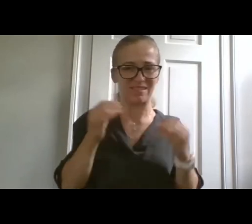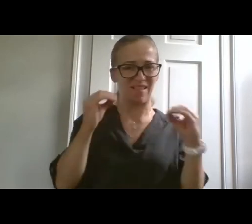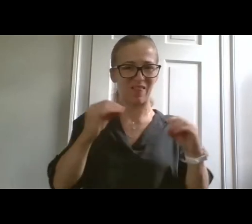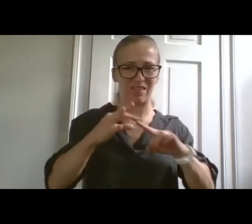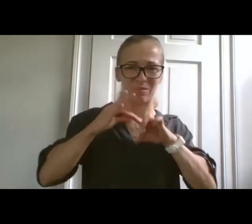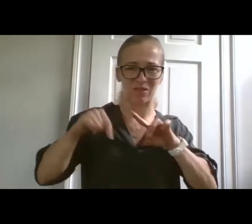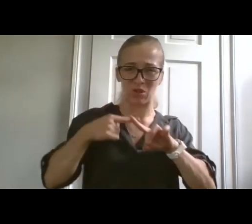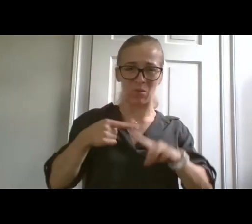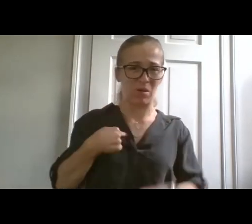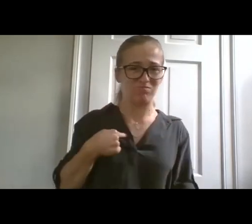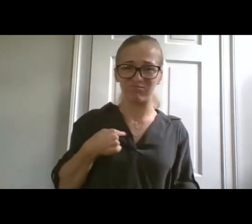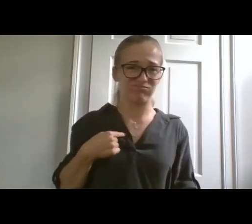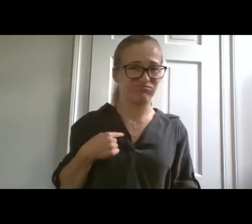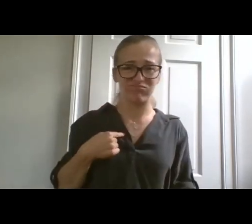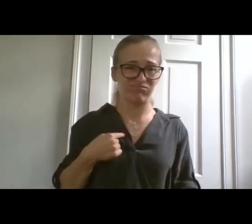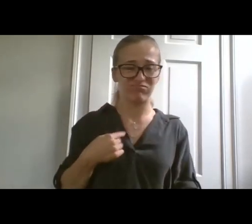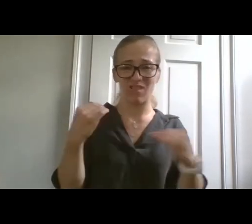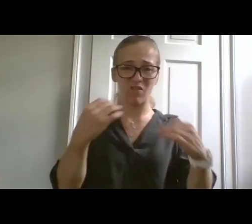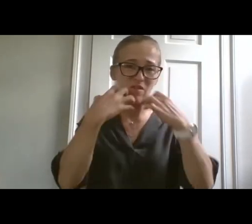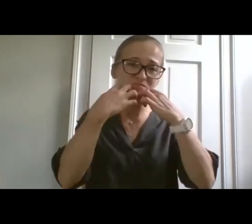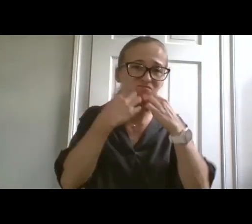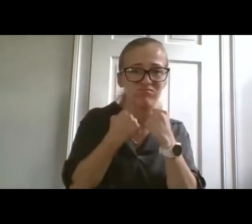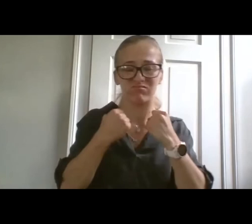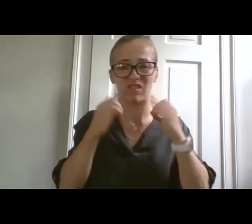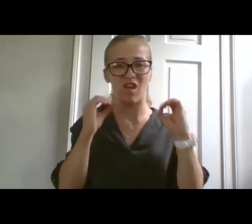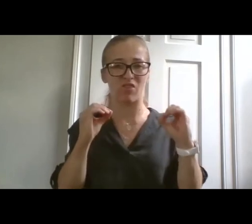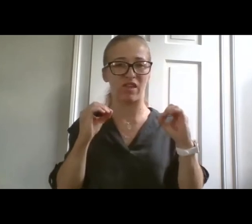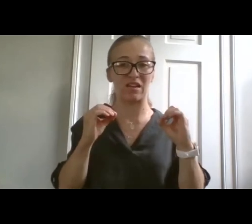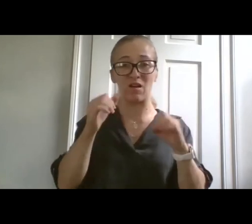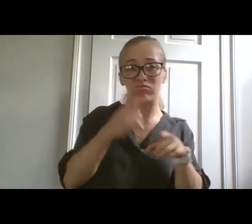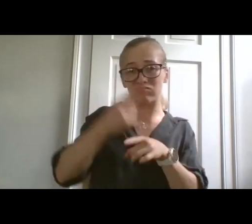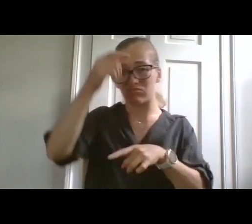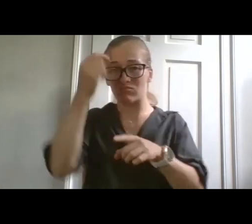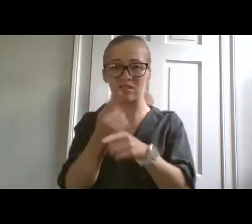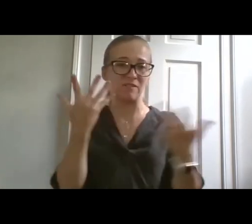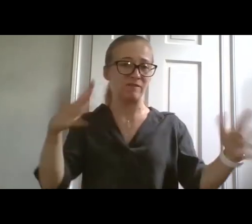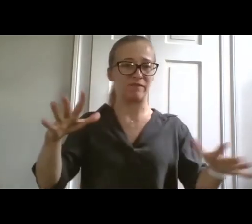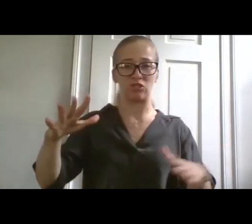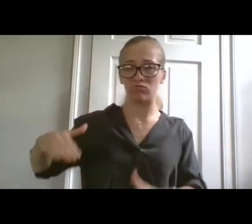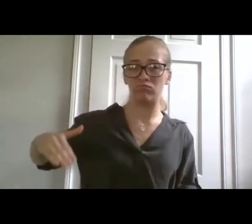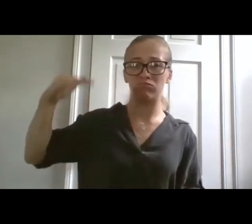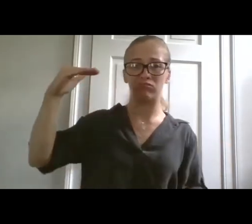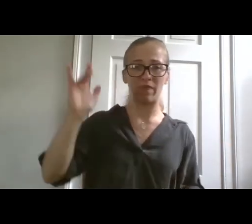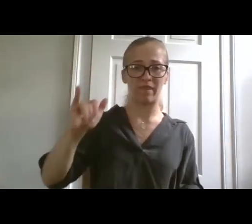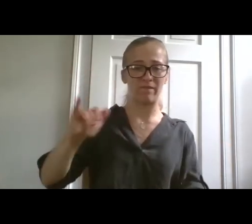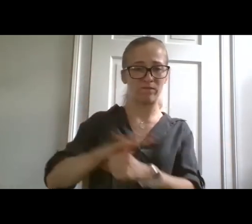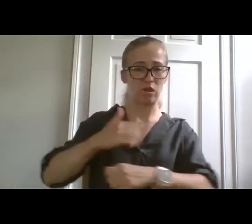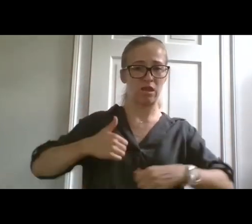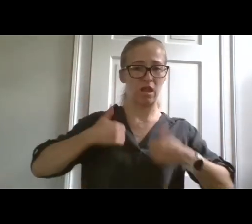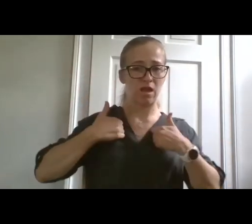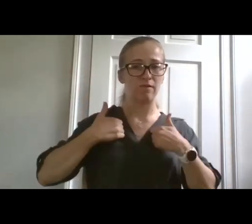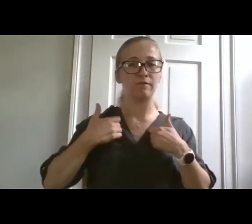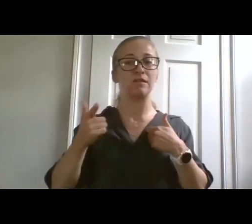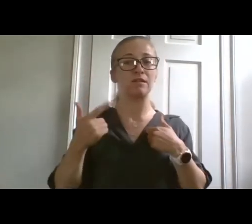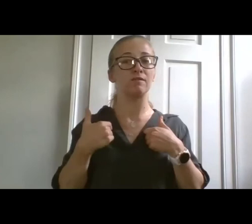special about him, nothing precious. He and his siblings have been led to think that his whole life. He does what a